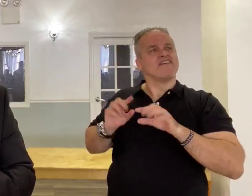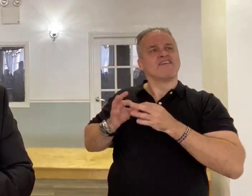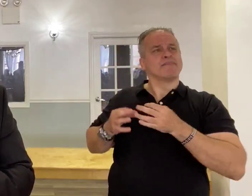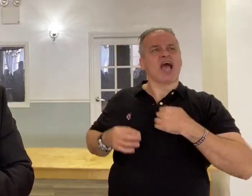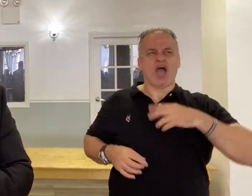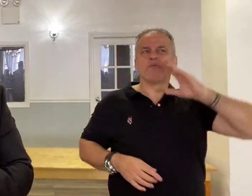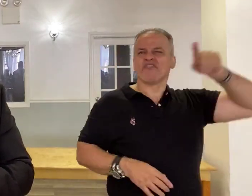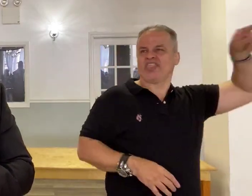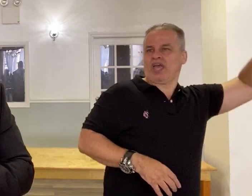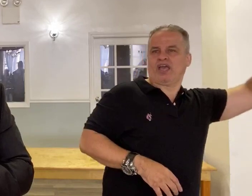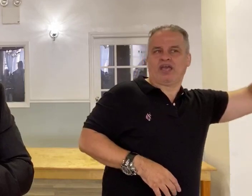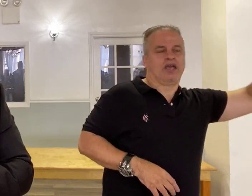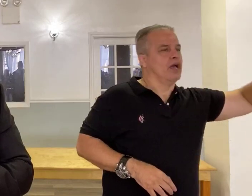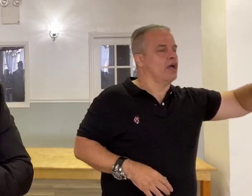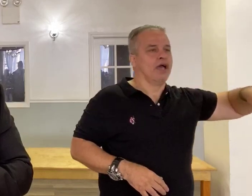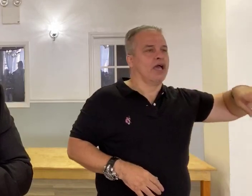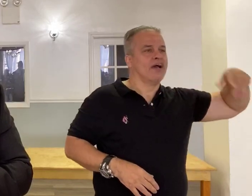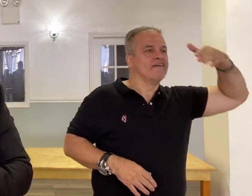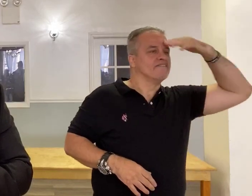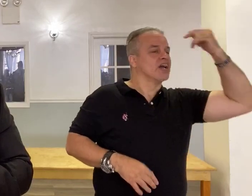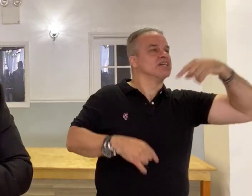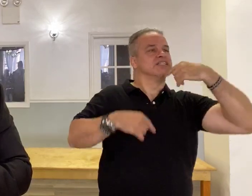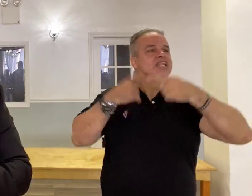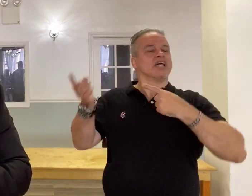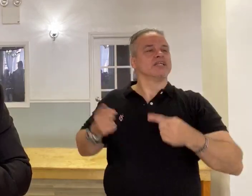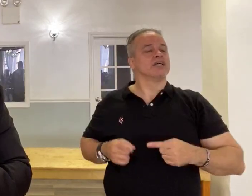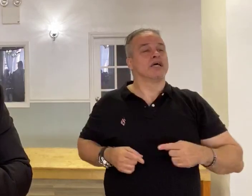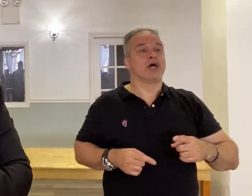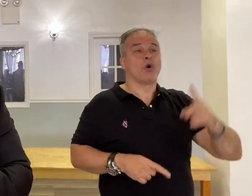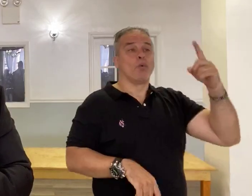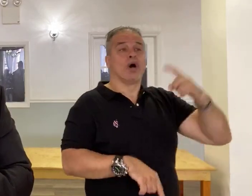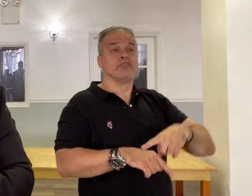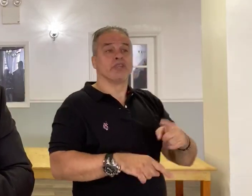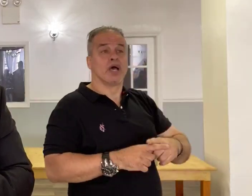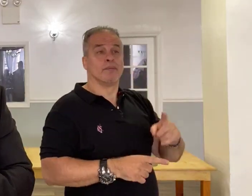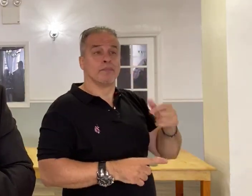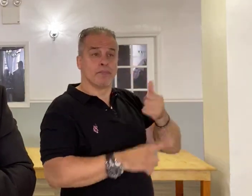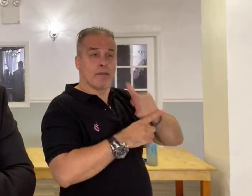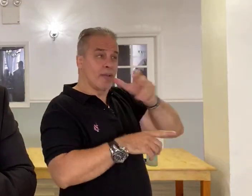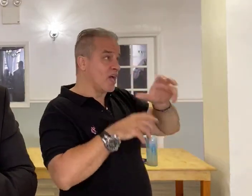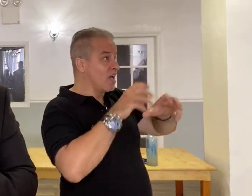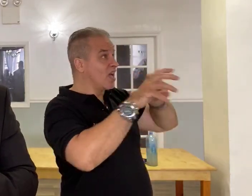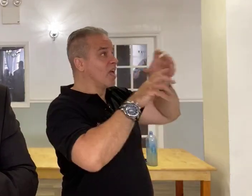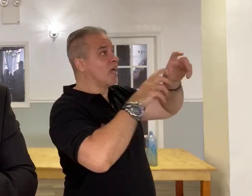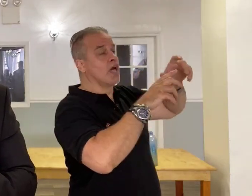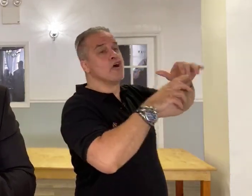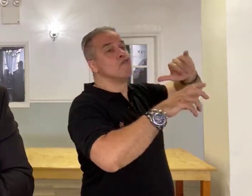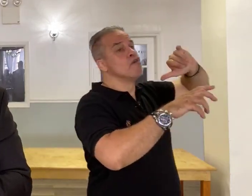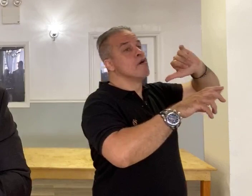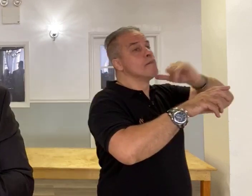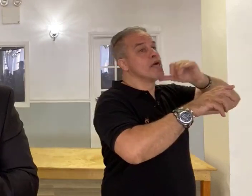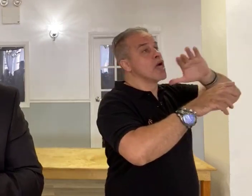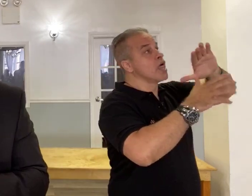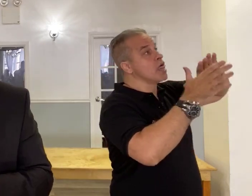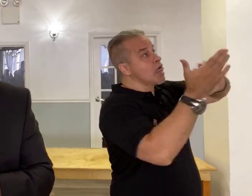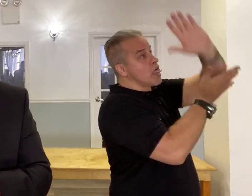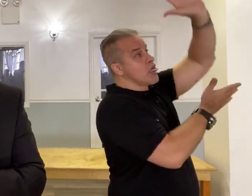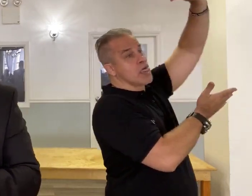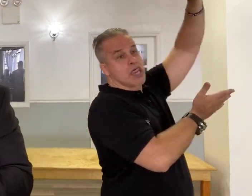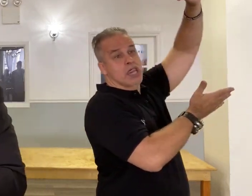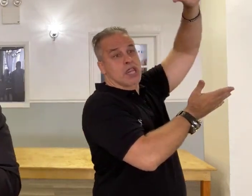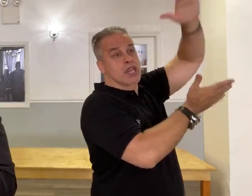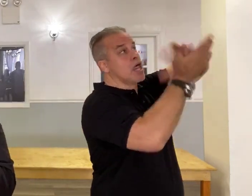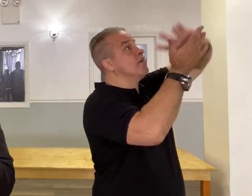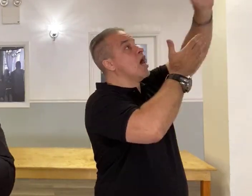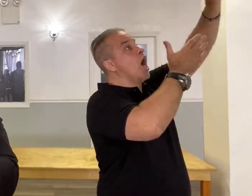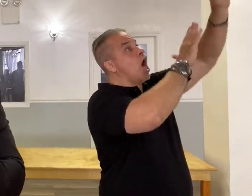He slips. He falls and he gets his hand pinned under a boulder.